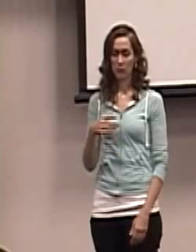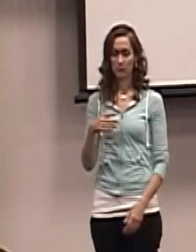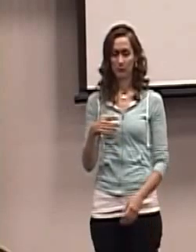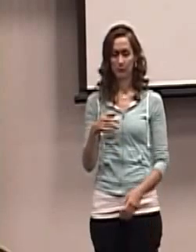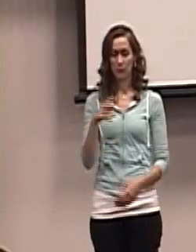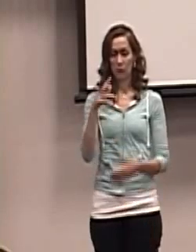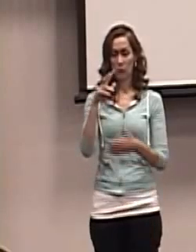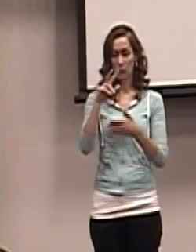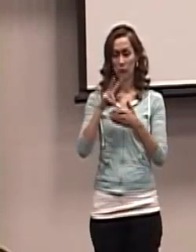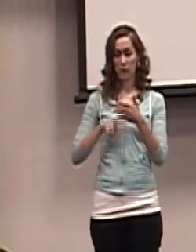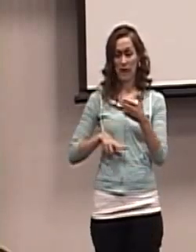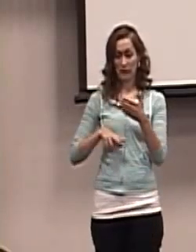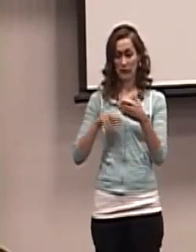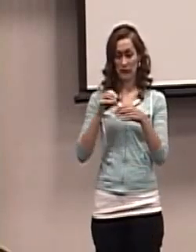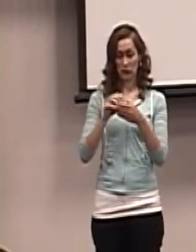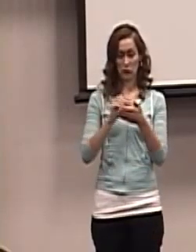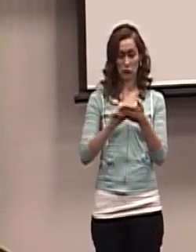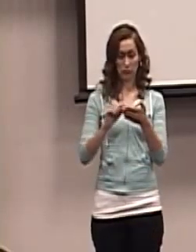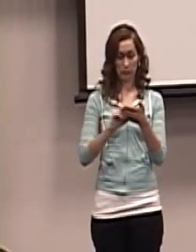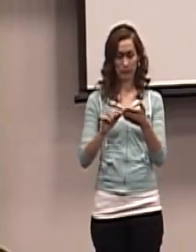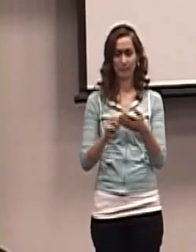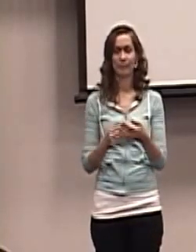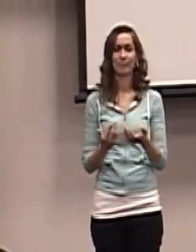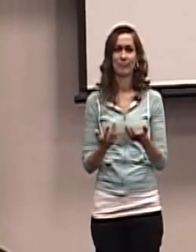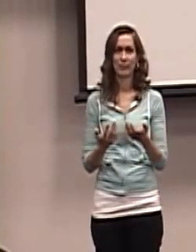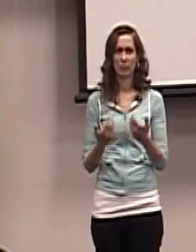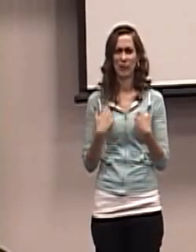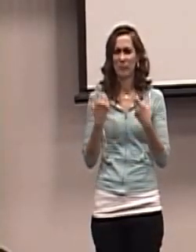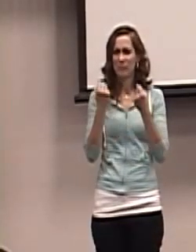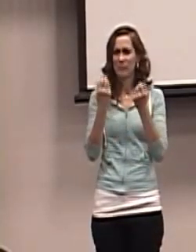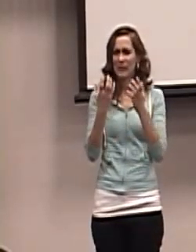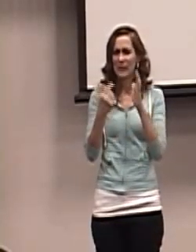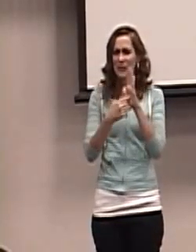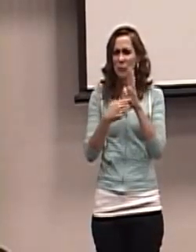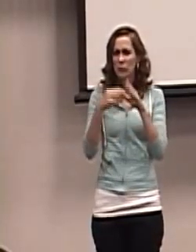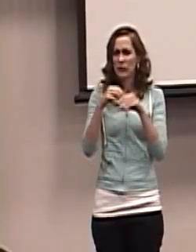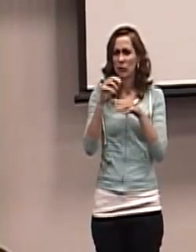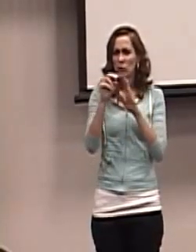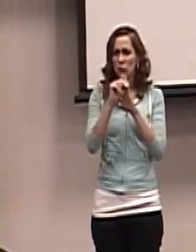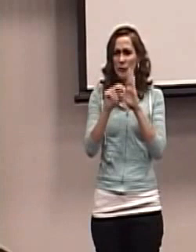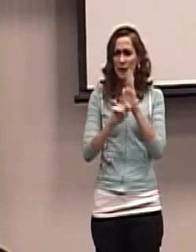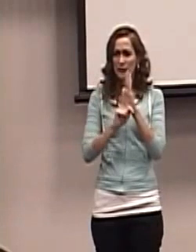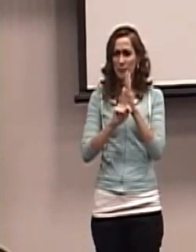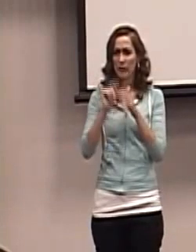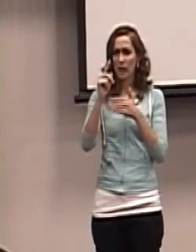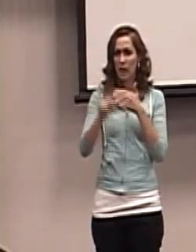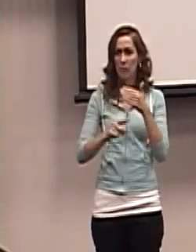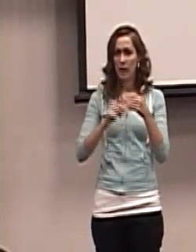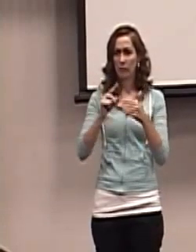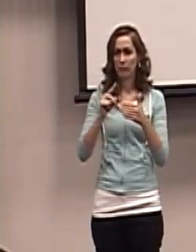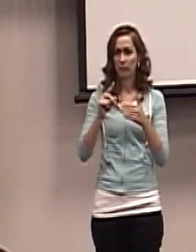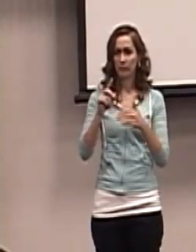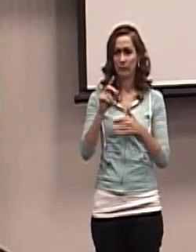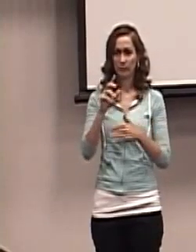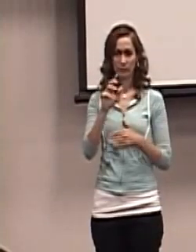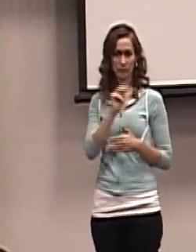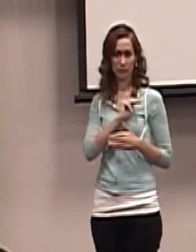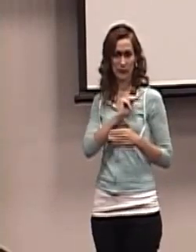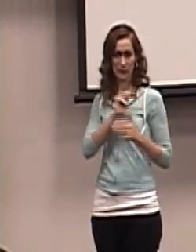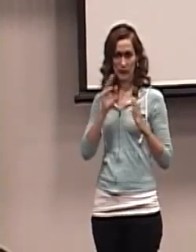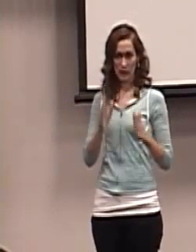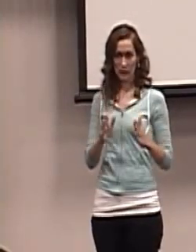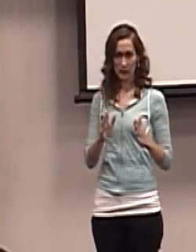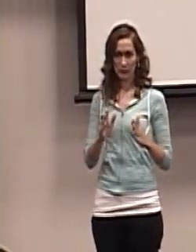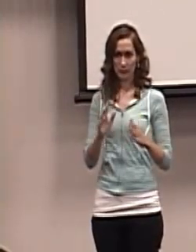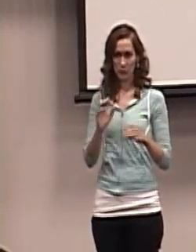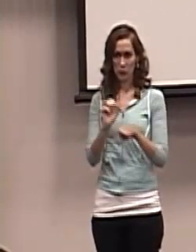Scripture, there are certainly examples in the New Testament of vocational missions. Therefore, it's not a